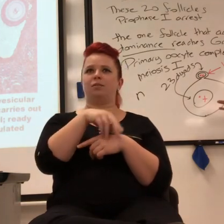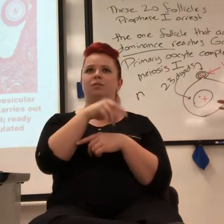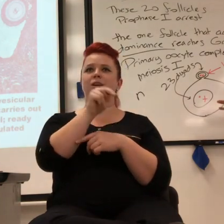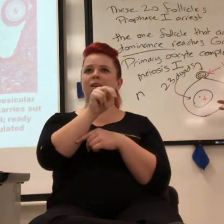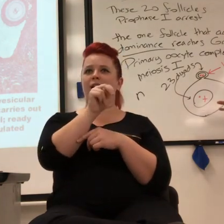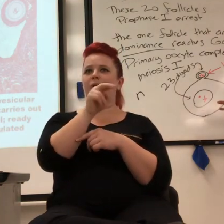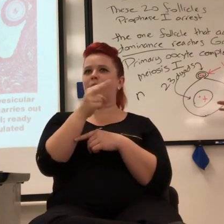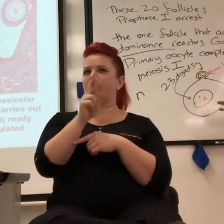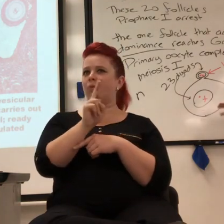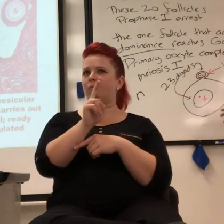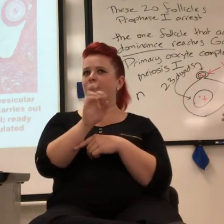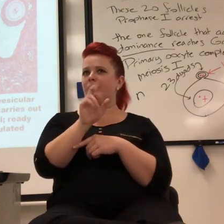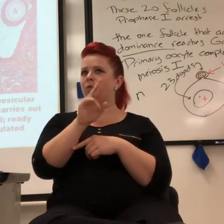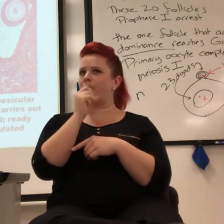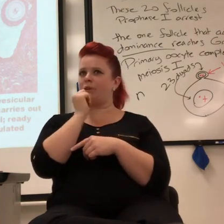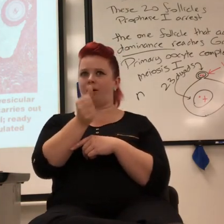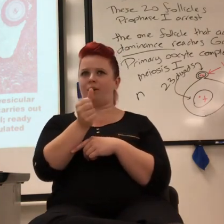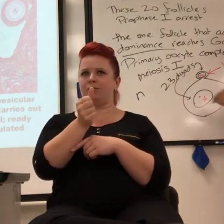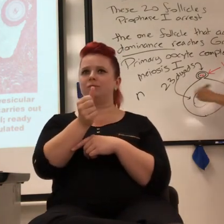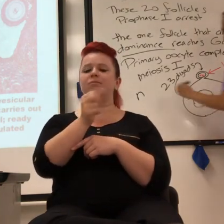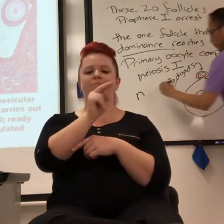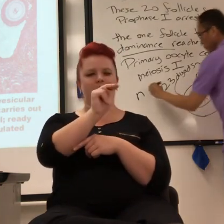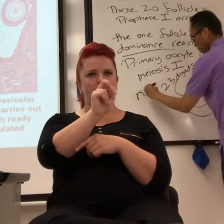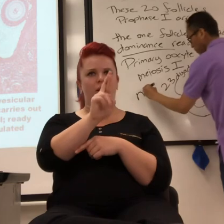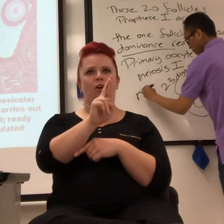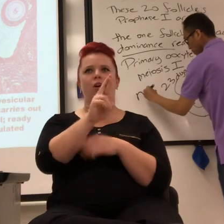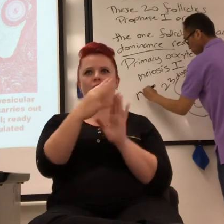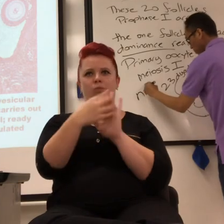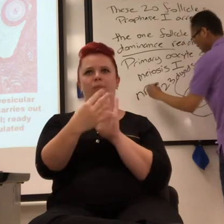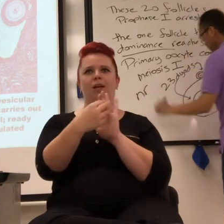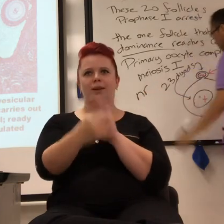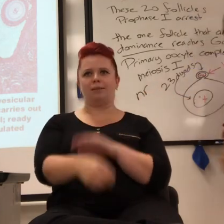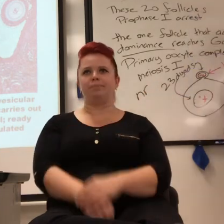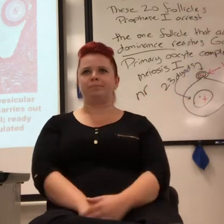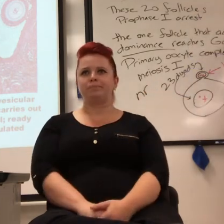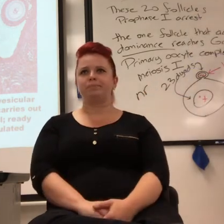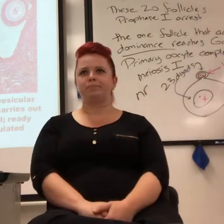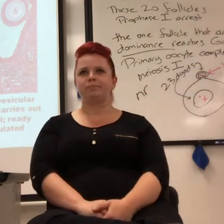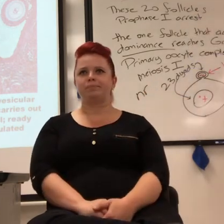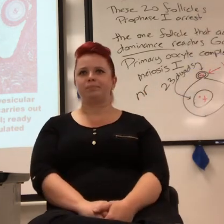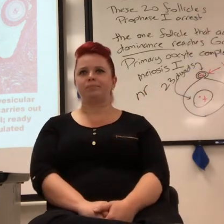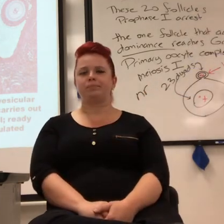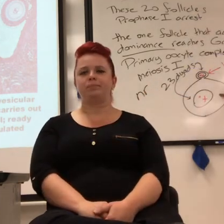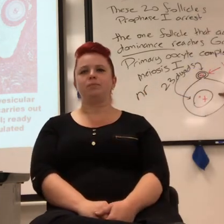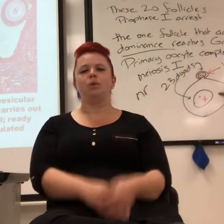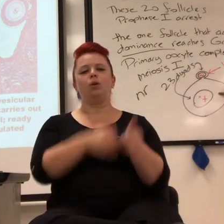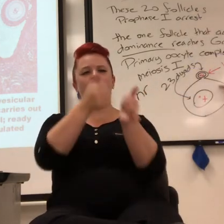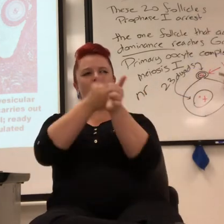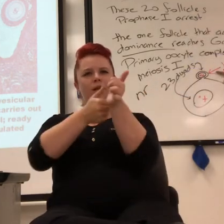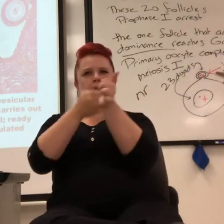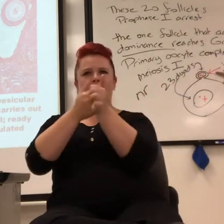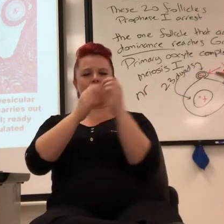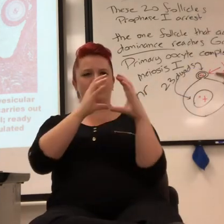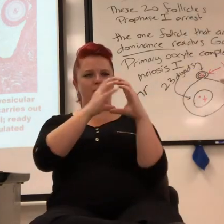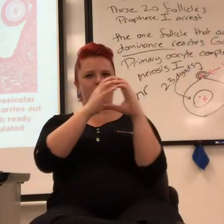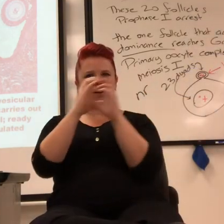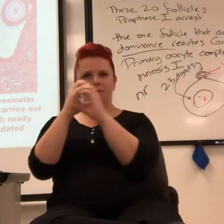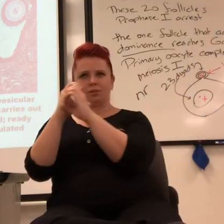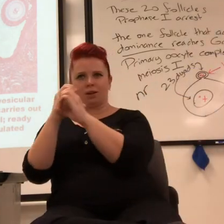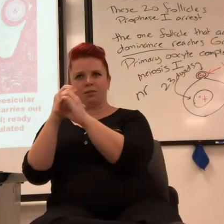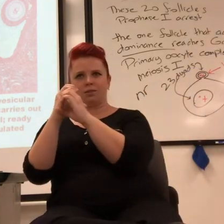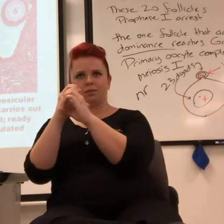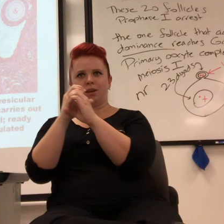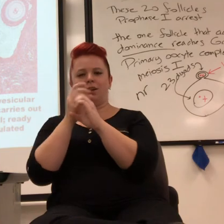Yes. Yeah, it's replicated. NR. So each of these cells, this cell and this cell,